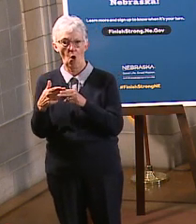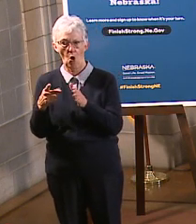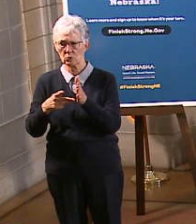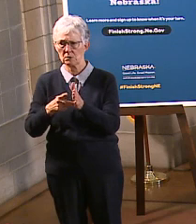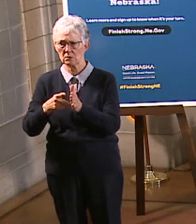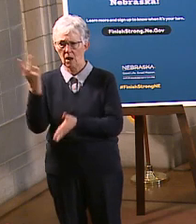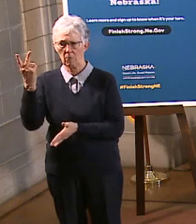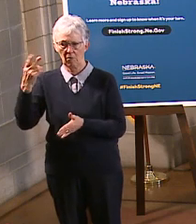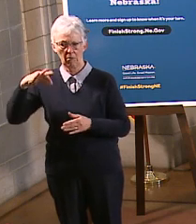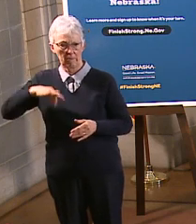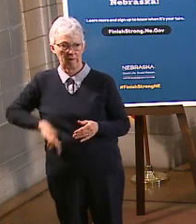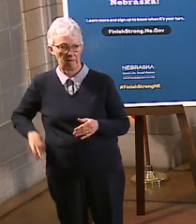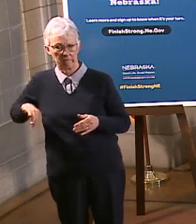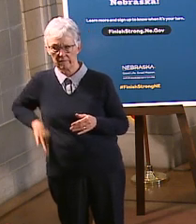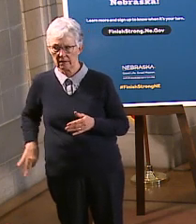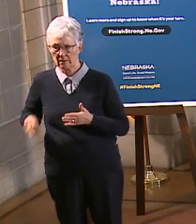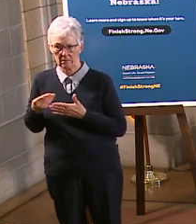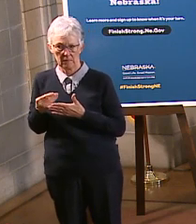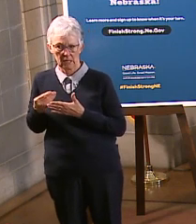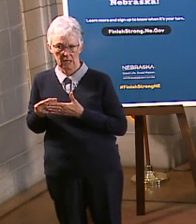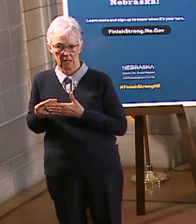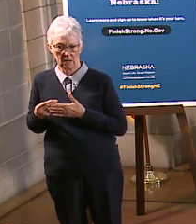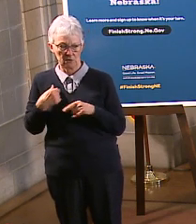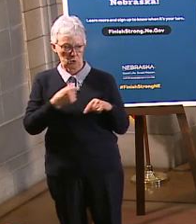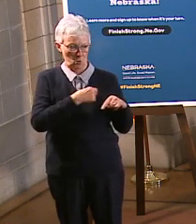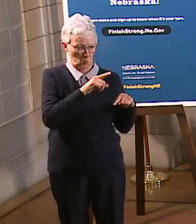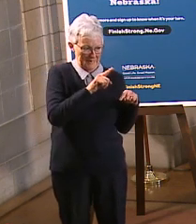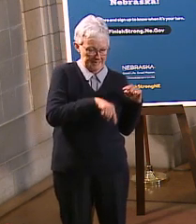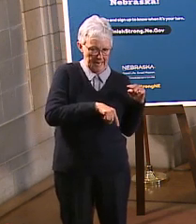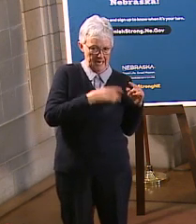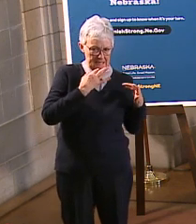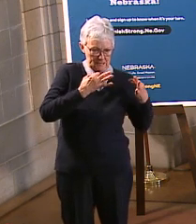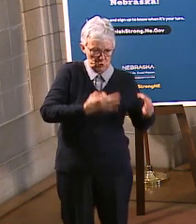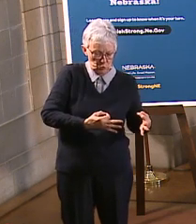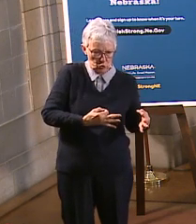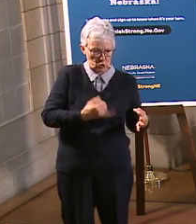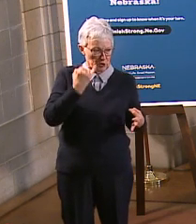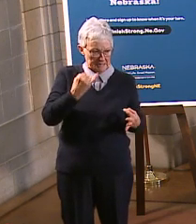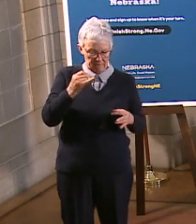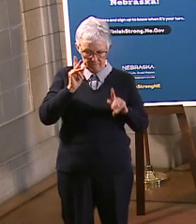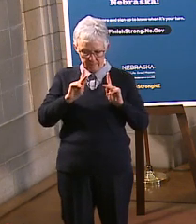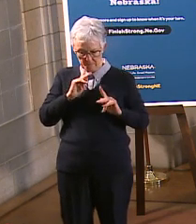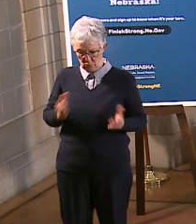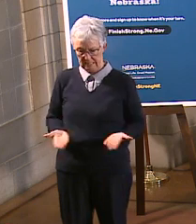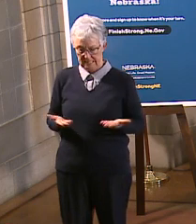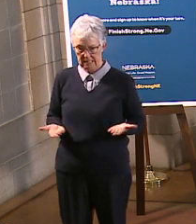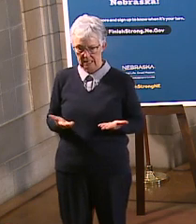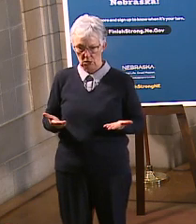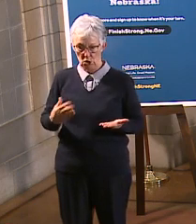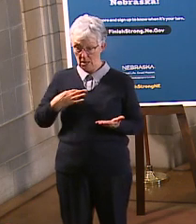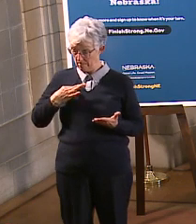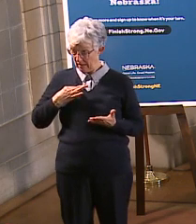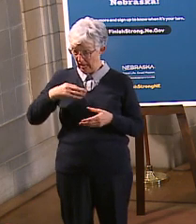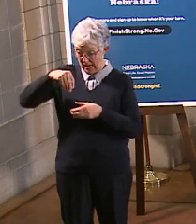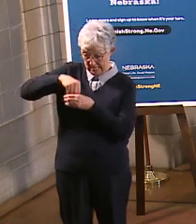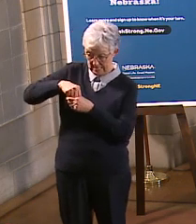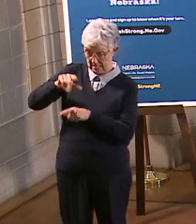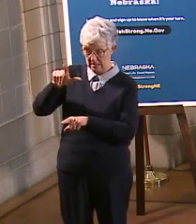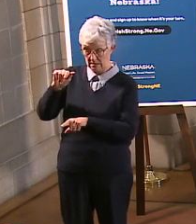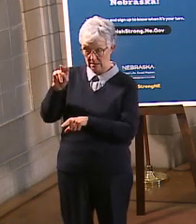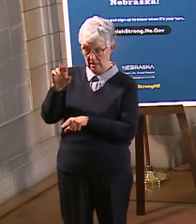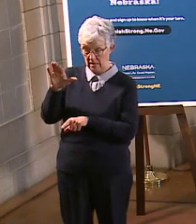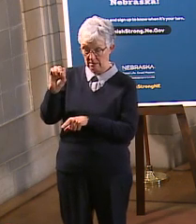we cannot accurately determine whether people in Lancaster County have applied to Lancaster County and to the